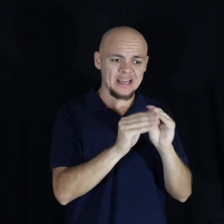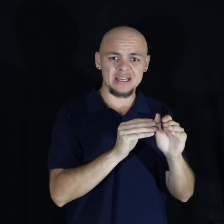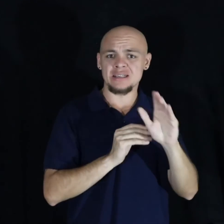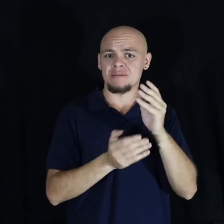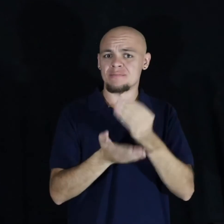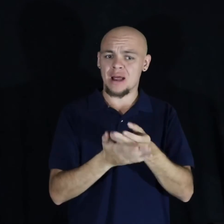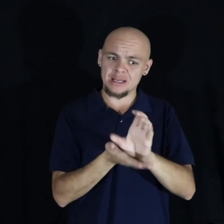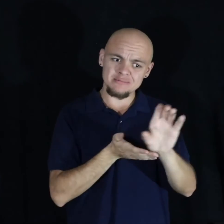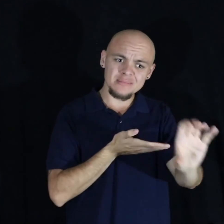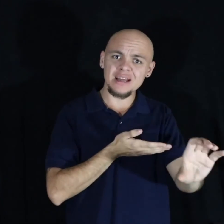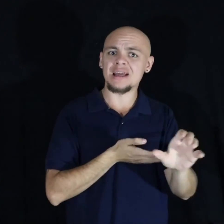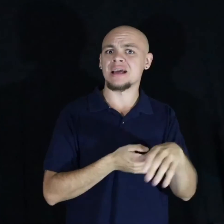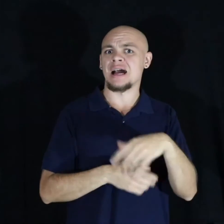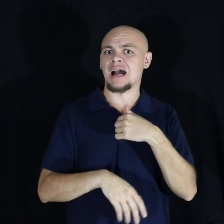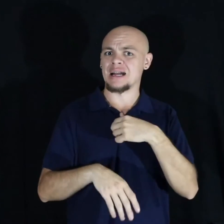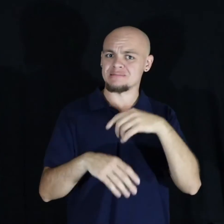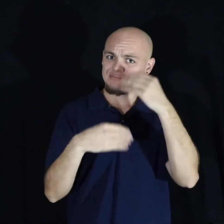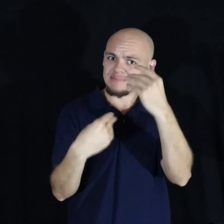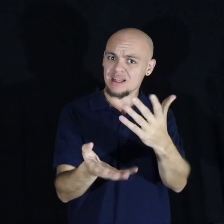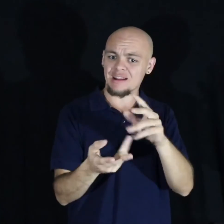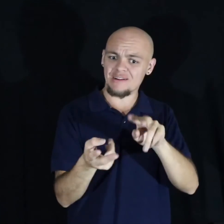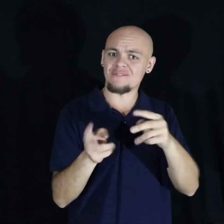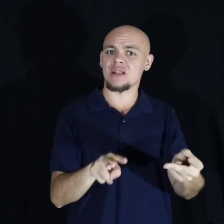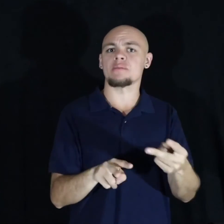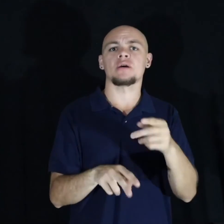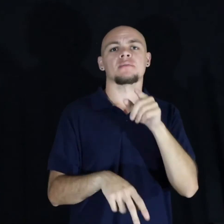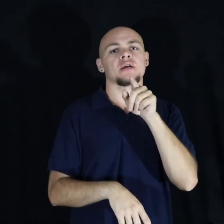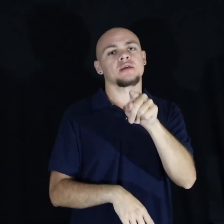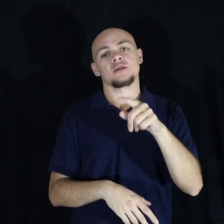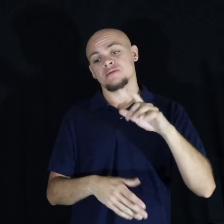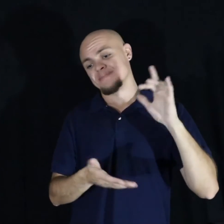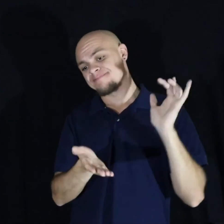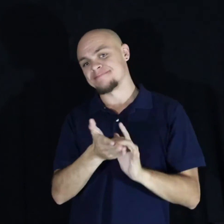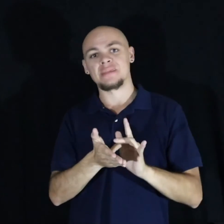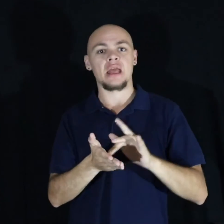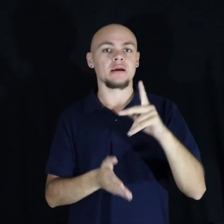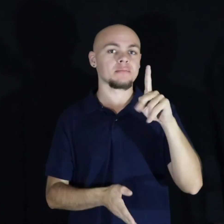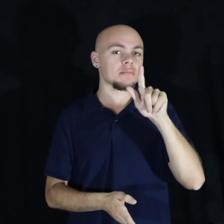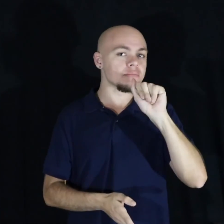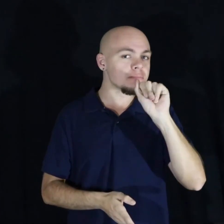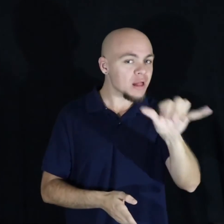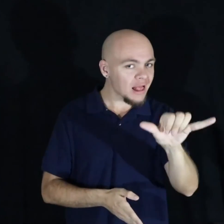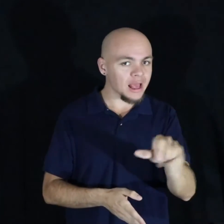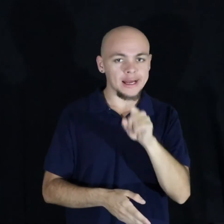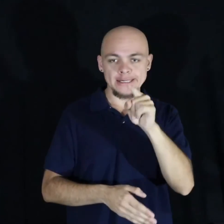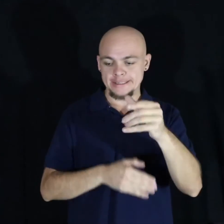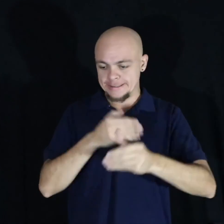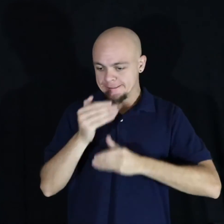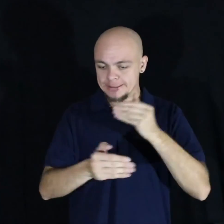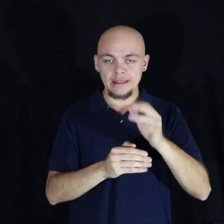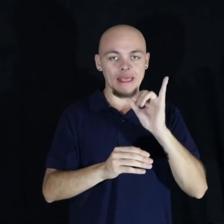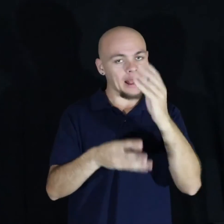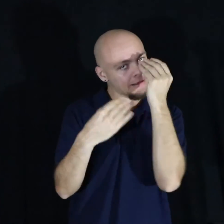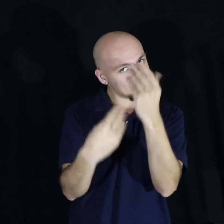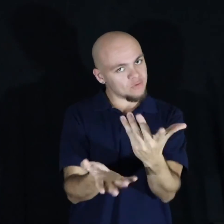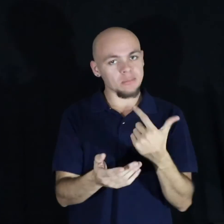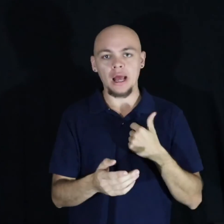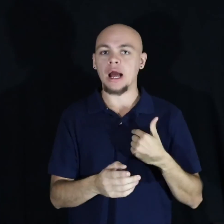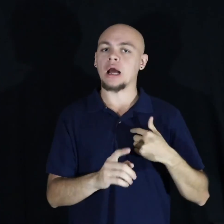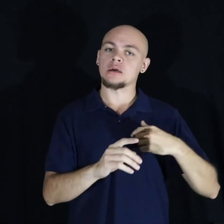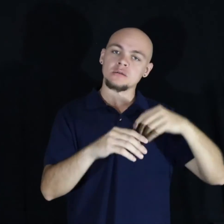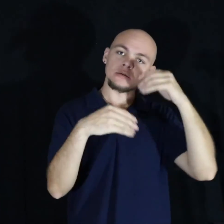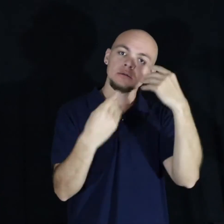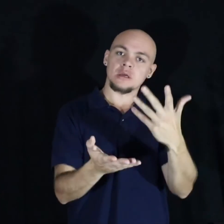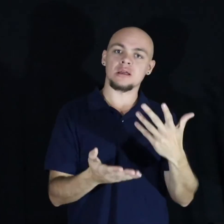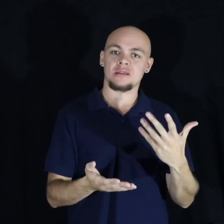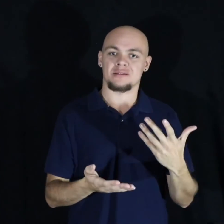times ten. But unless you press play, unless you execute on the information of everybody that has been on the